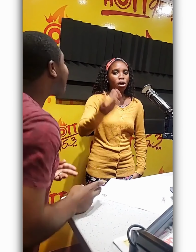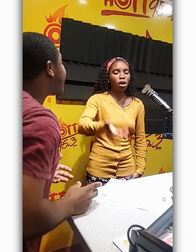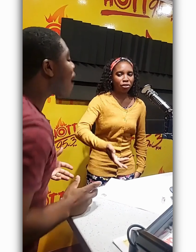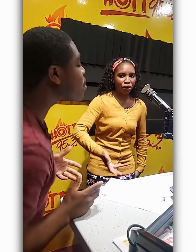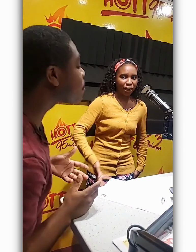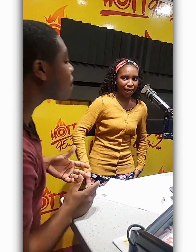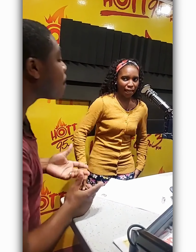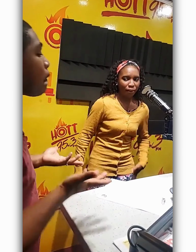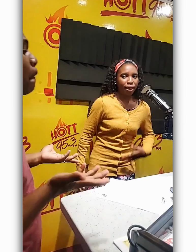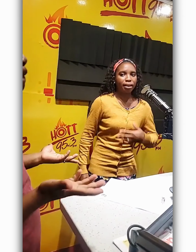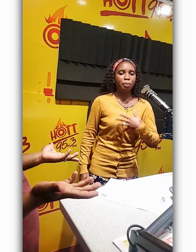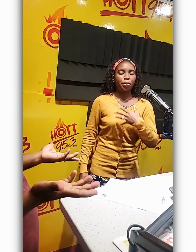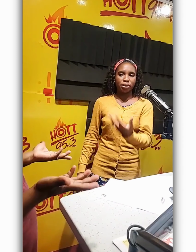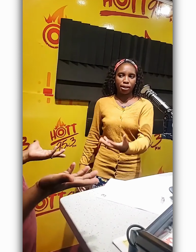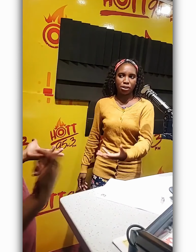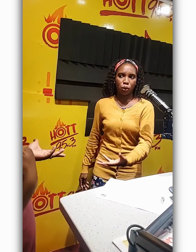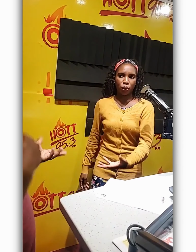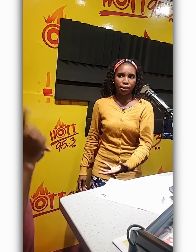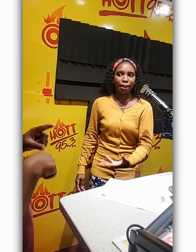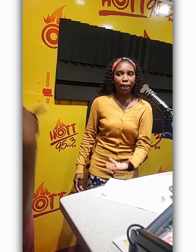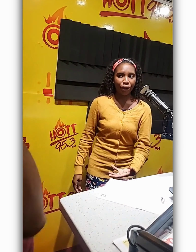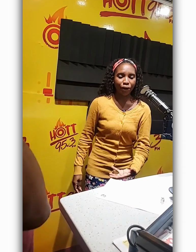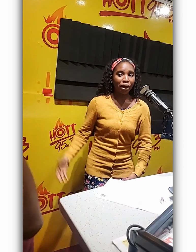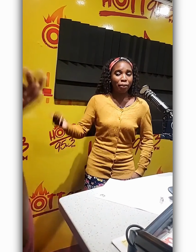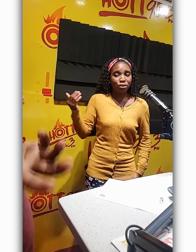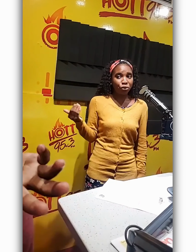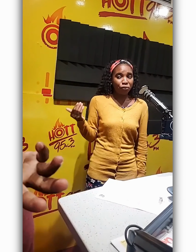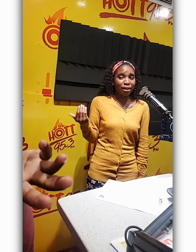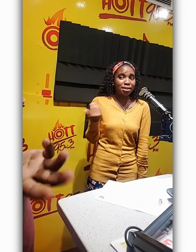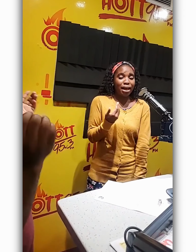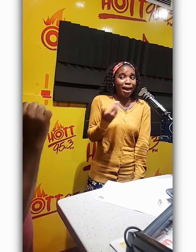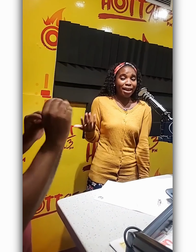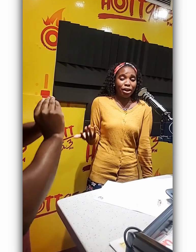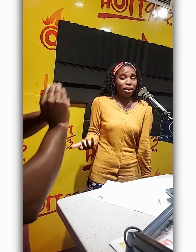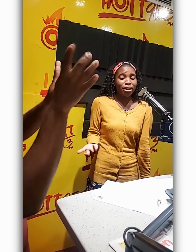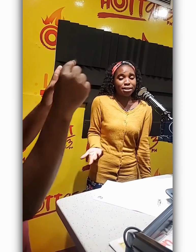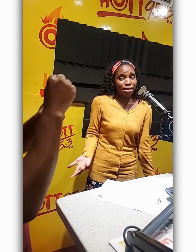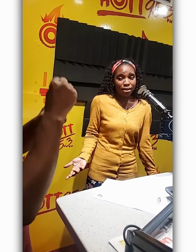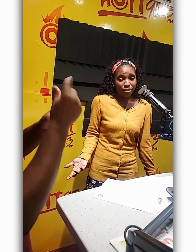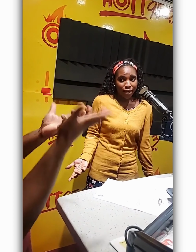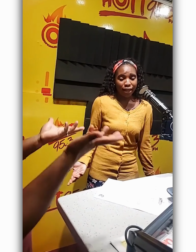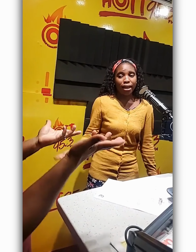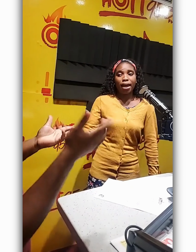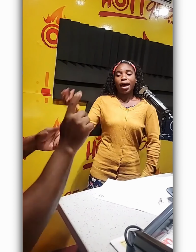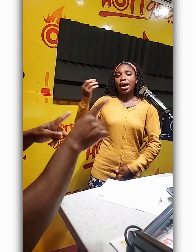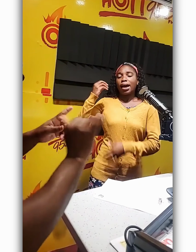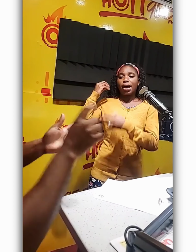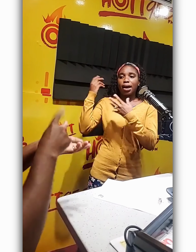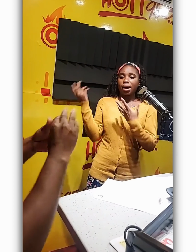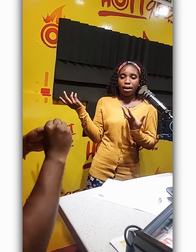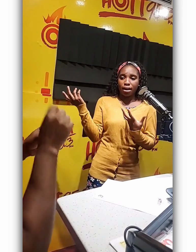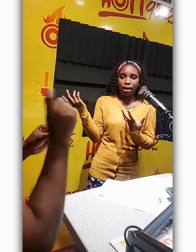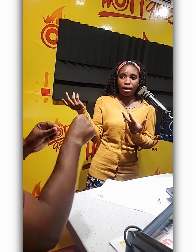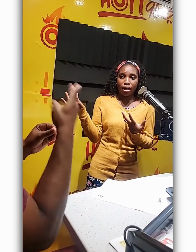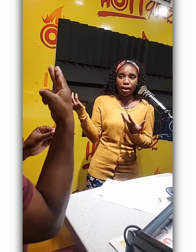call their name, the person is going to hear. Oh, But the truth is, expectation. I cannot hear a single thing. Okay, the expectation.